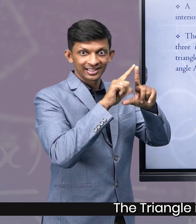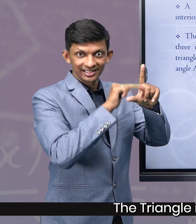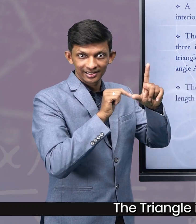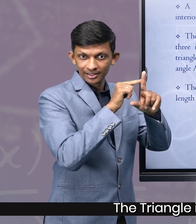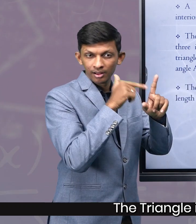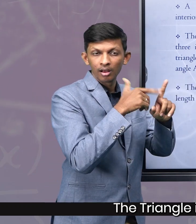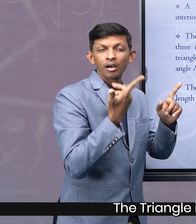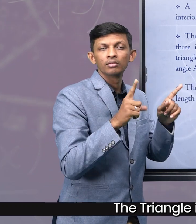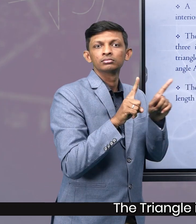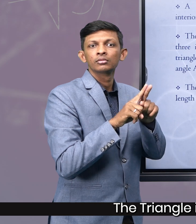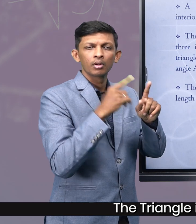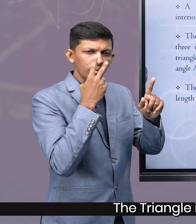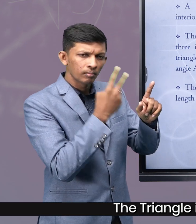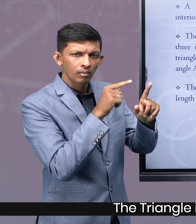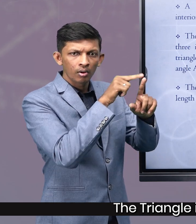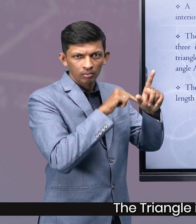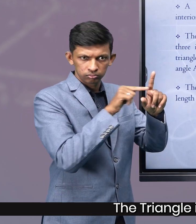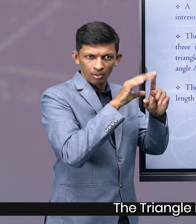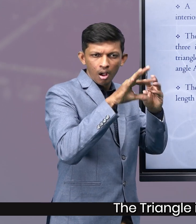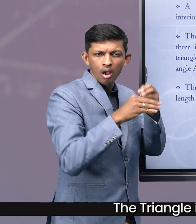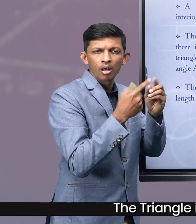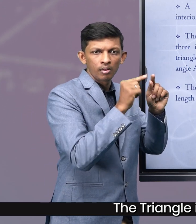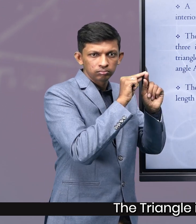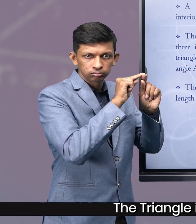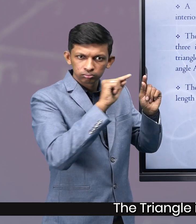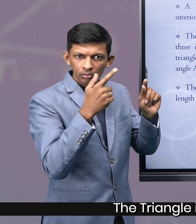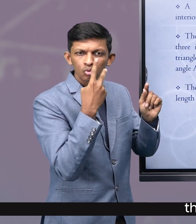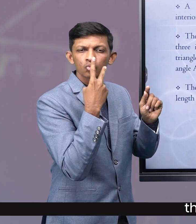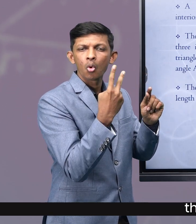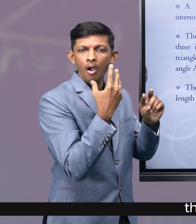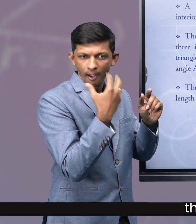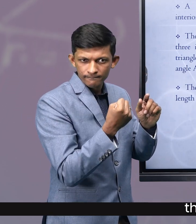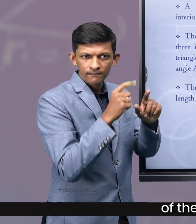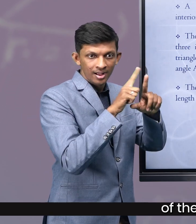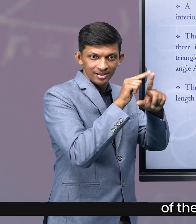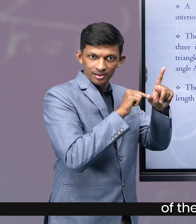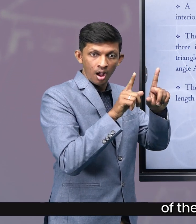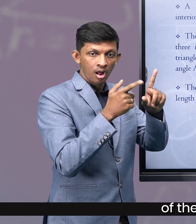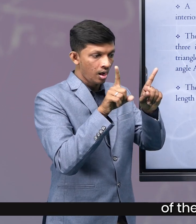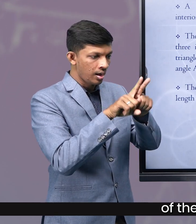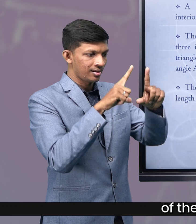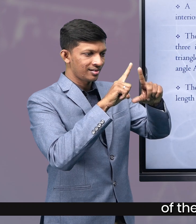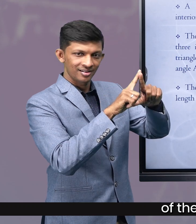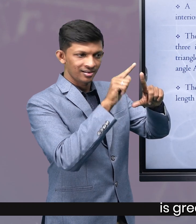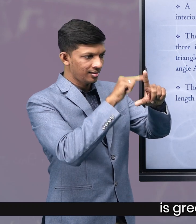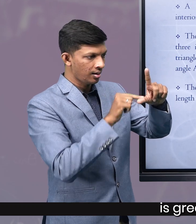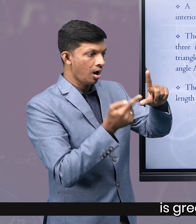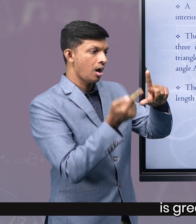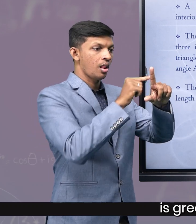The triangle inequality theorem states that the sum of the length of the two sides of a triangle is greater than